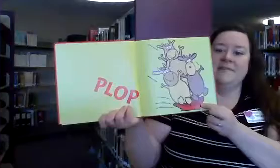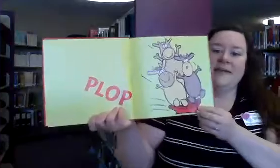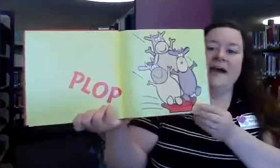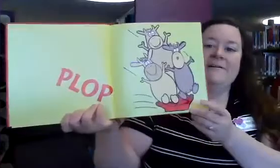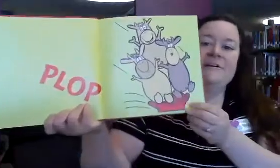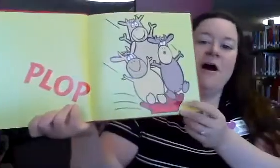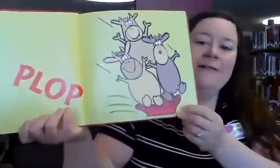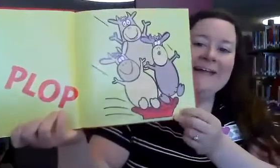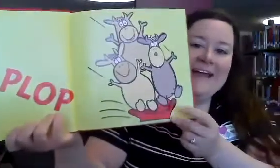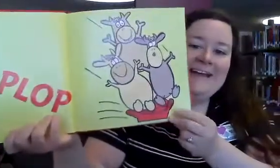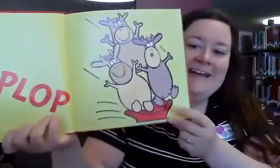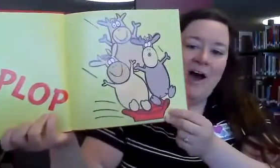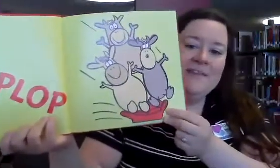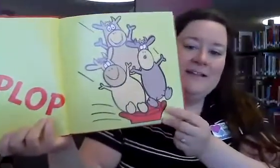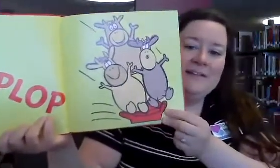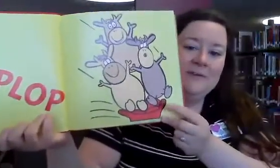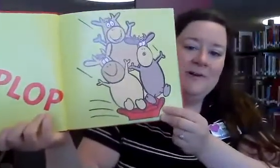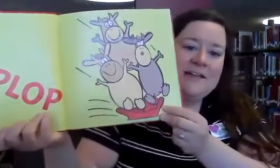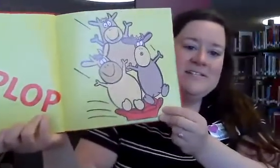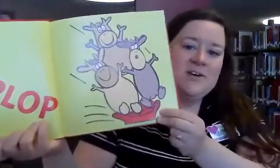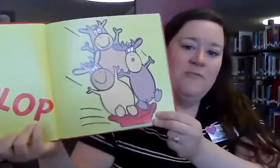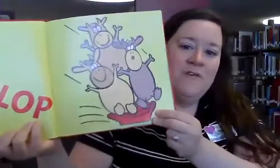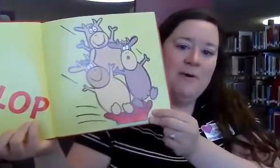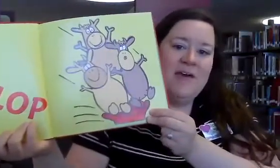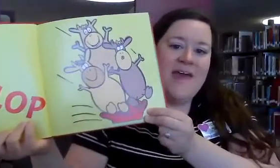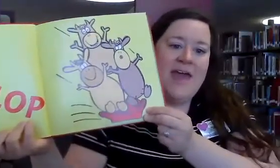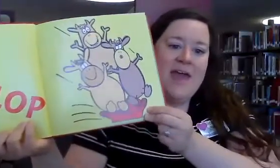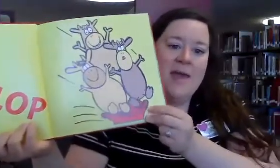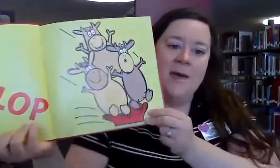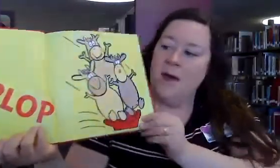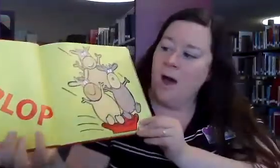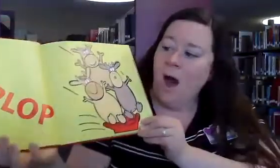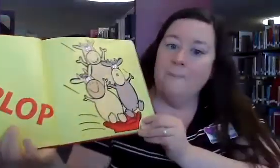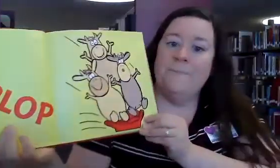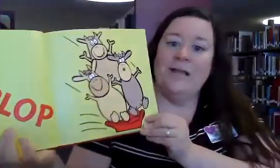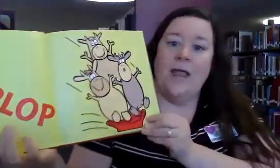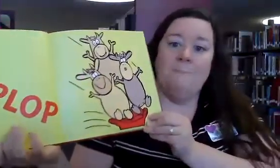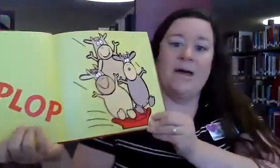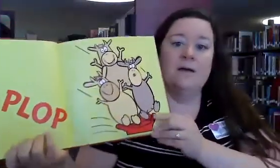The cows are all landing on the little red sofa with a plop.